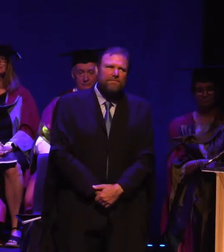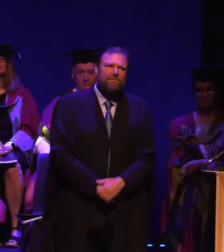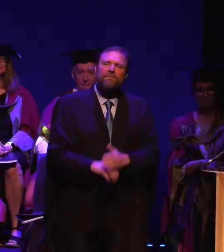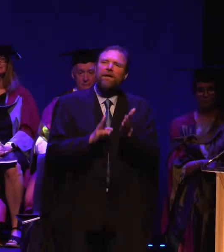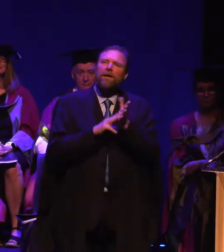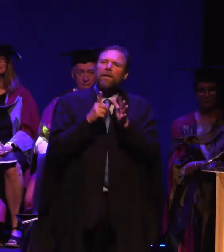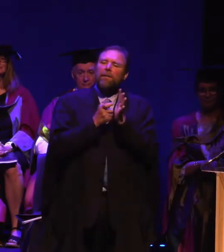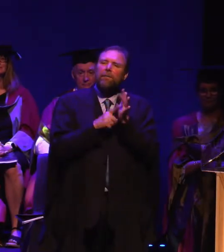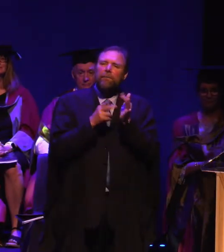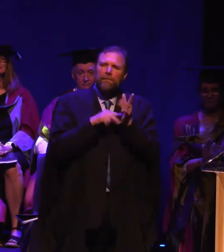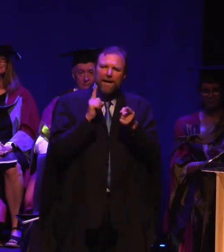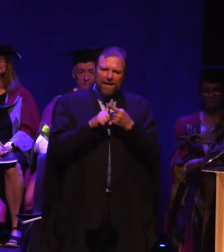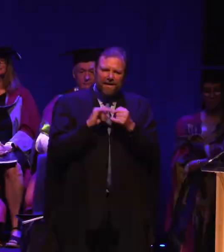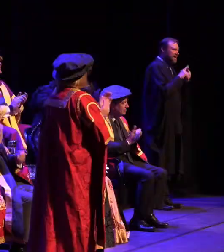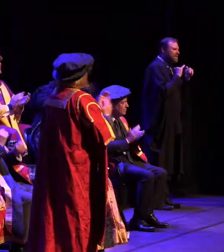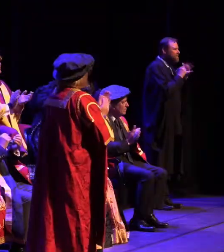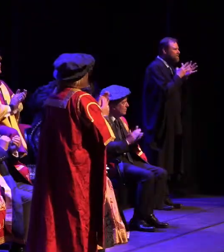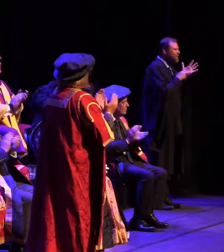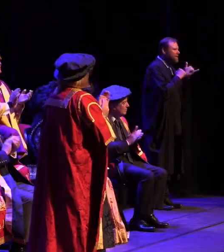Madeline Squires.